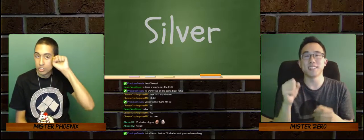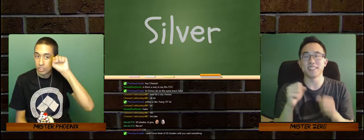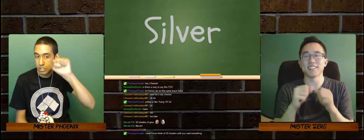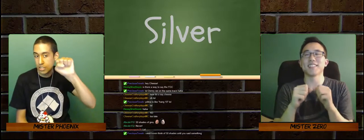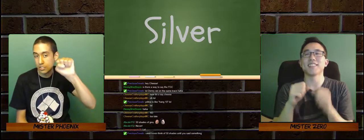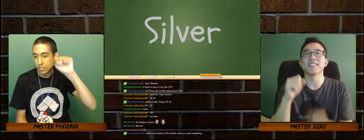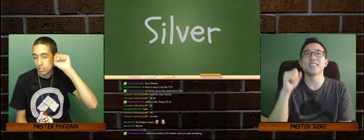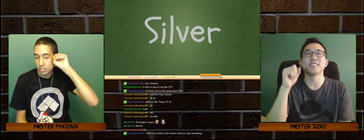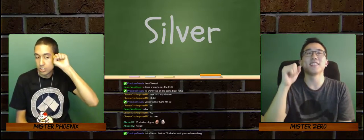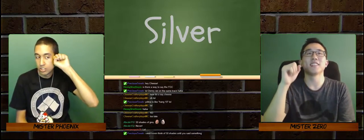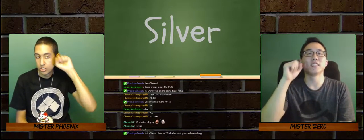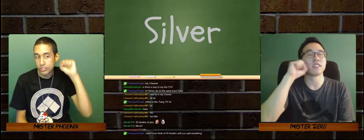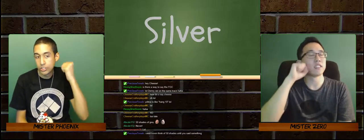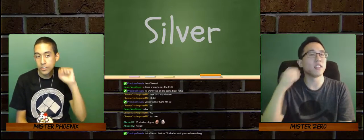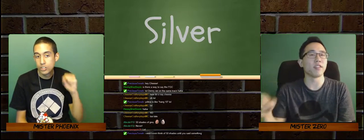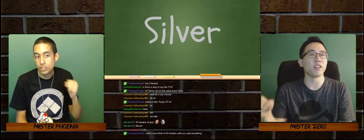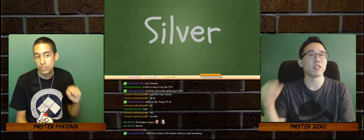Yes.